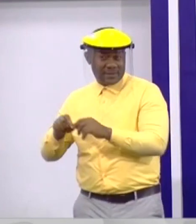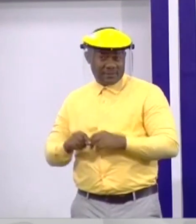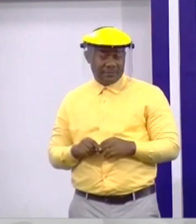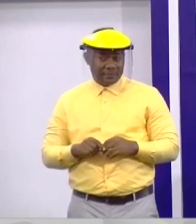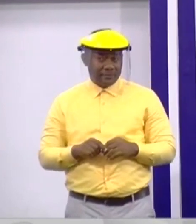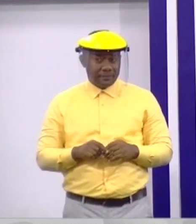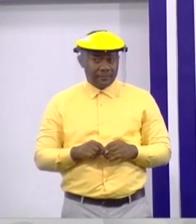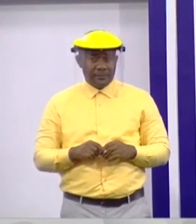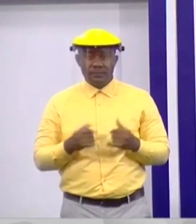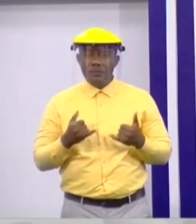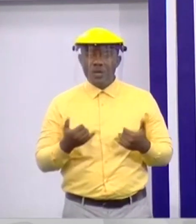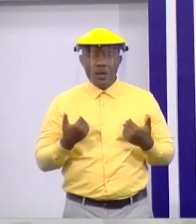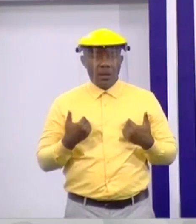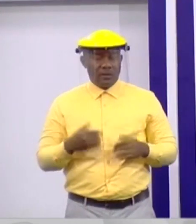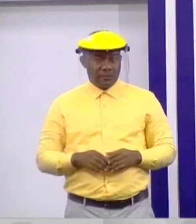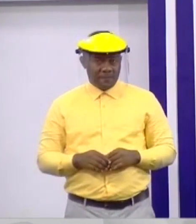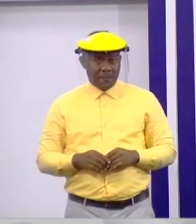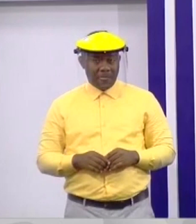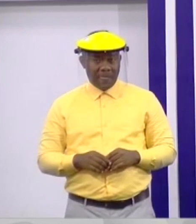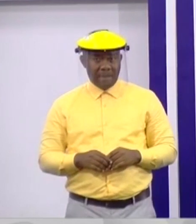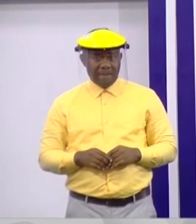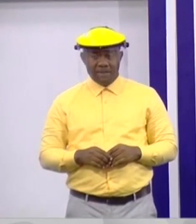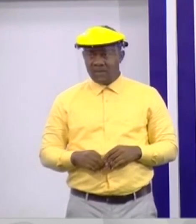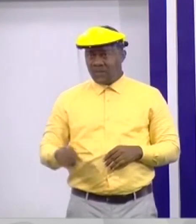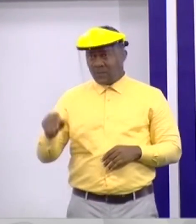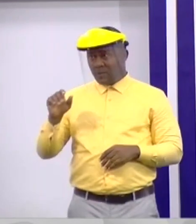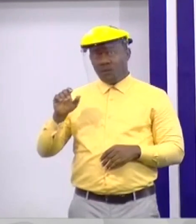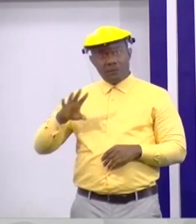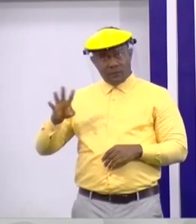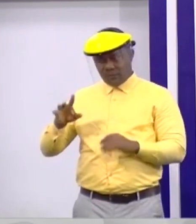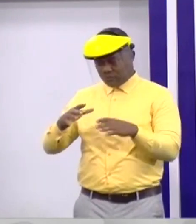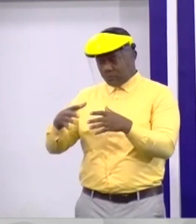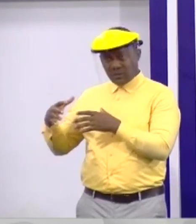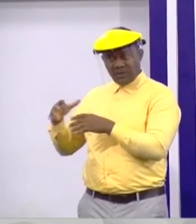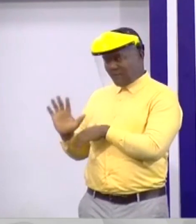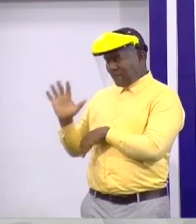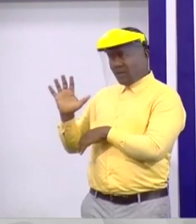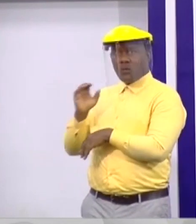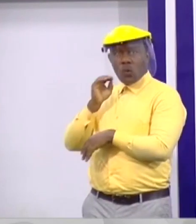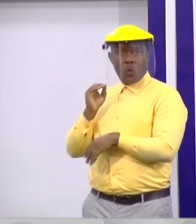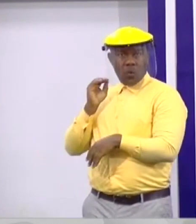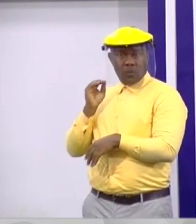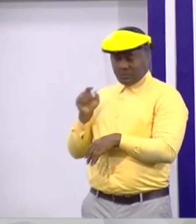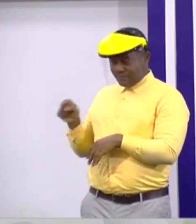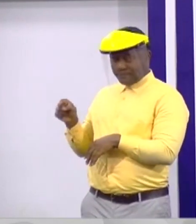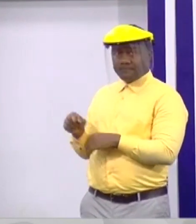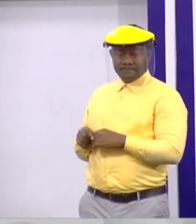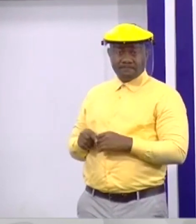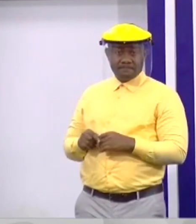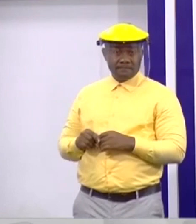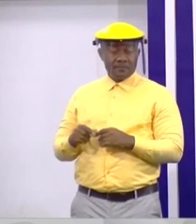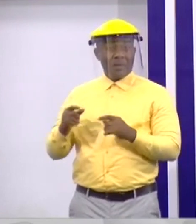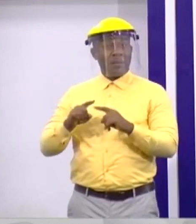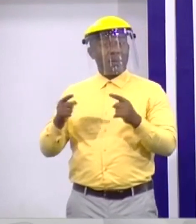currently have put about 45 of them in isolation. The rest are home isolation. Today, a significant number of